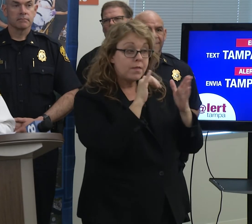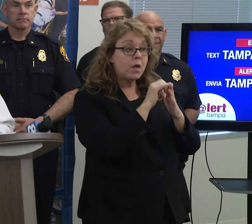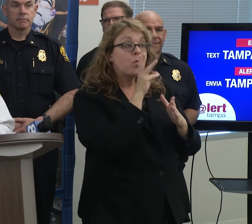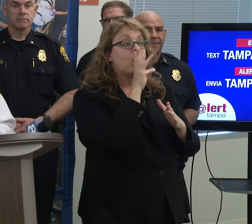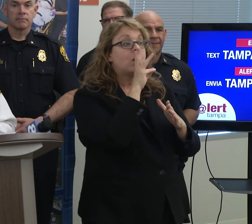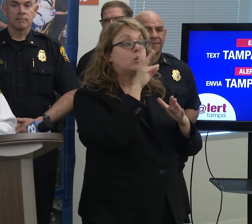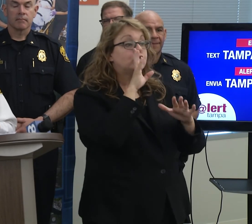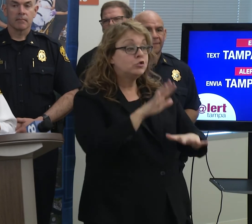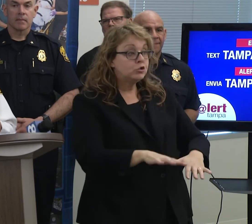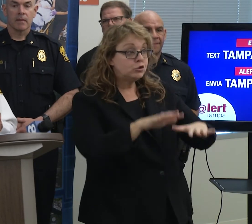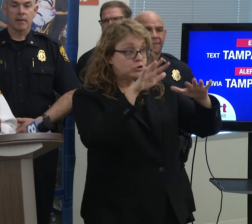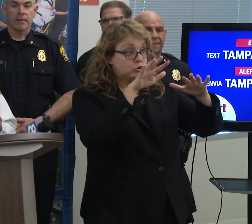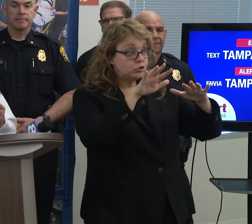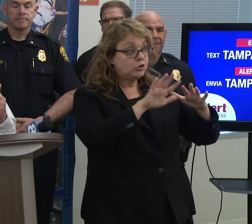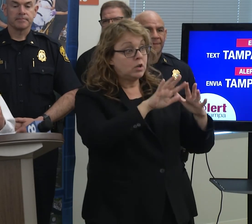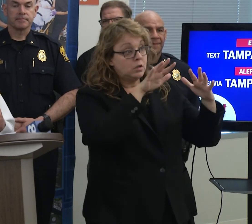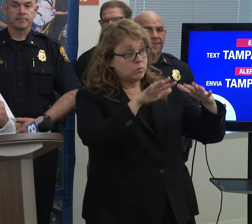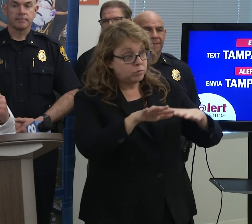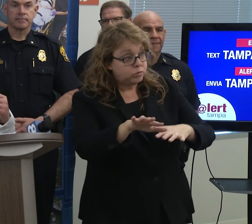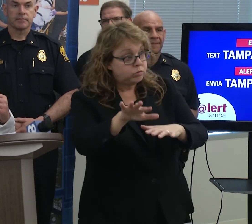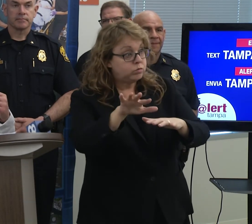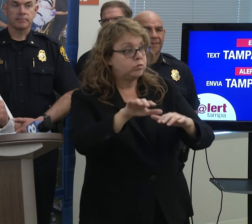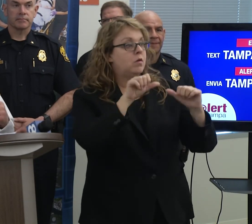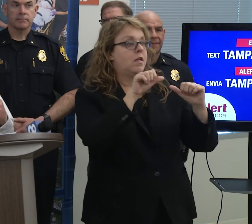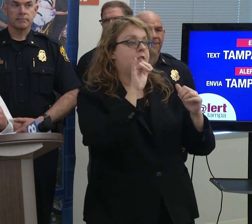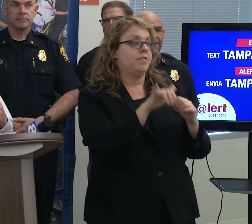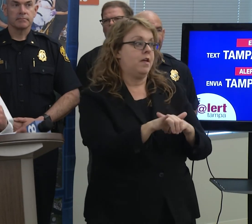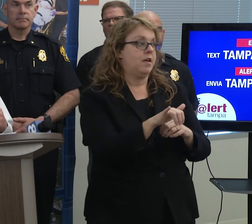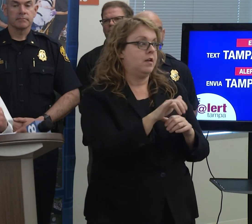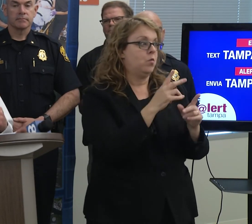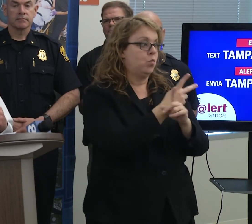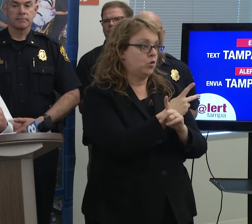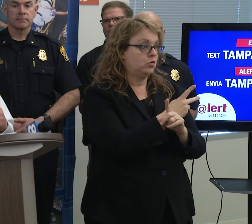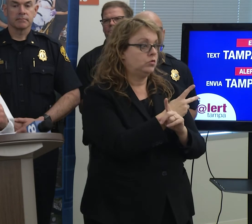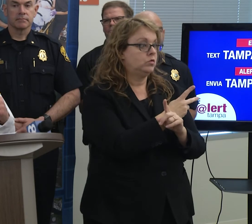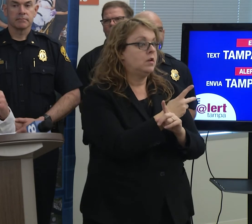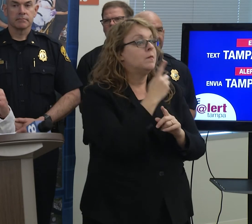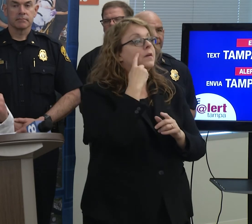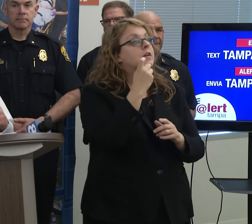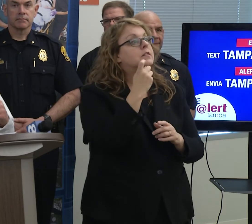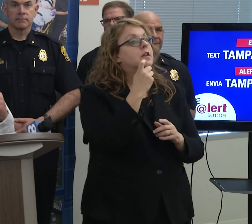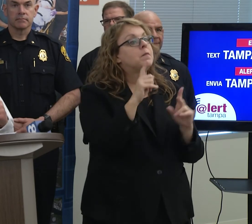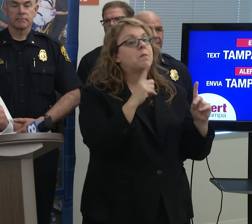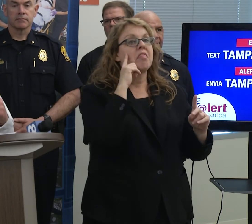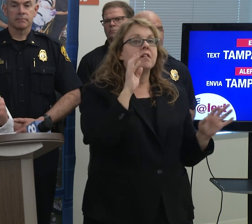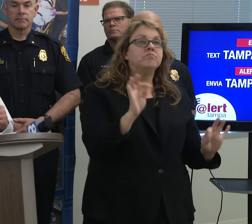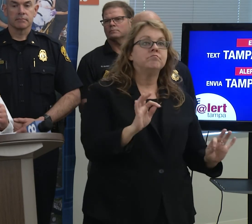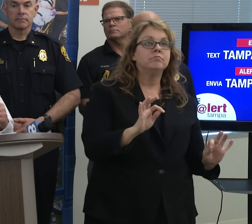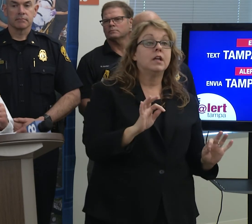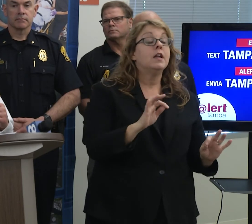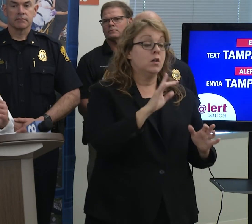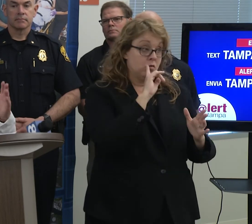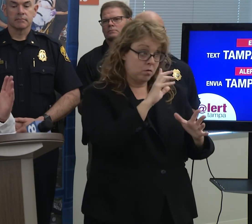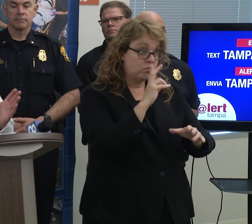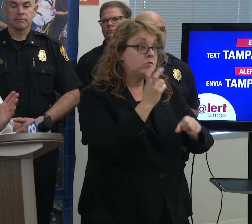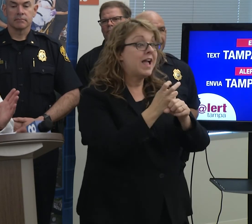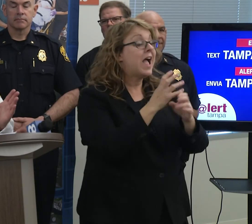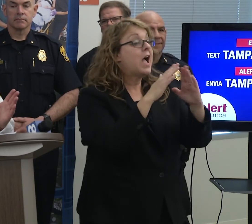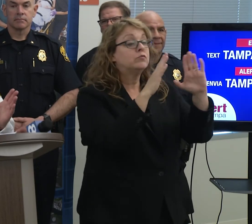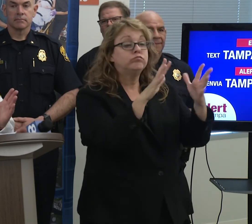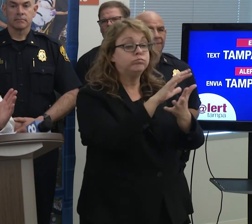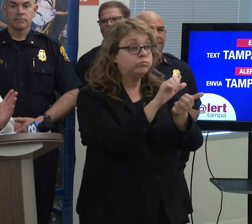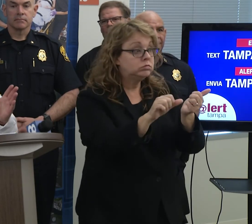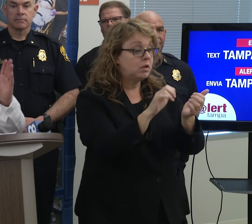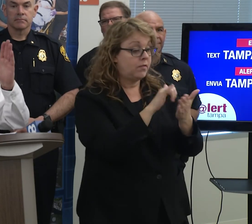and surge, that solidified many things for us because it was absolutely devastating. You change